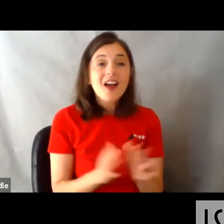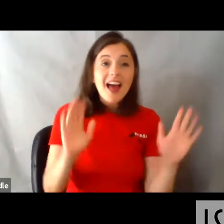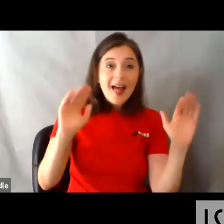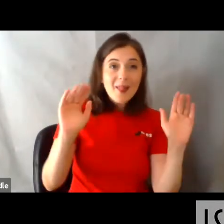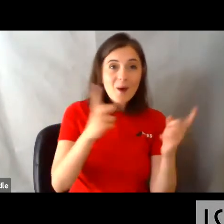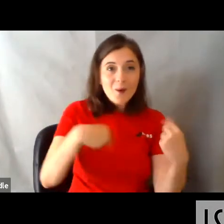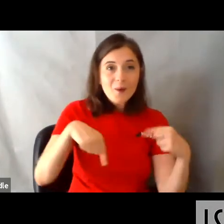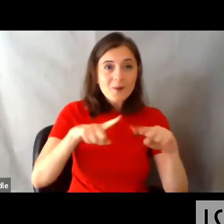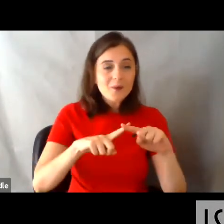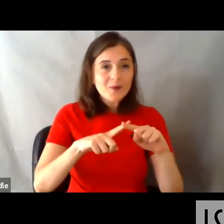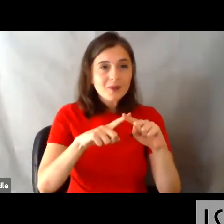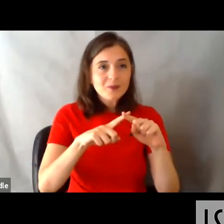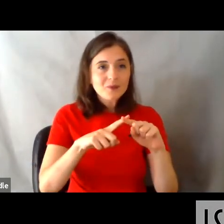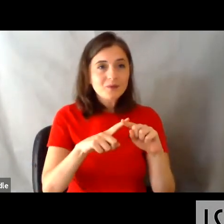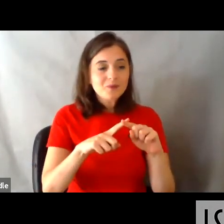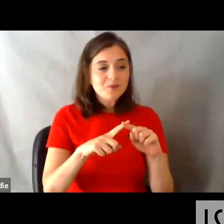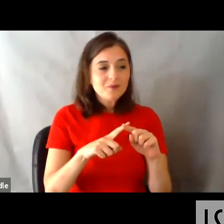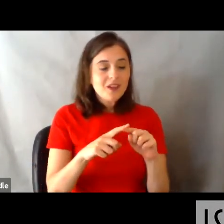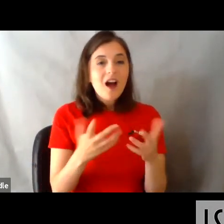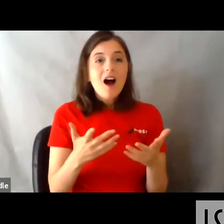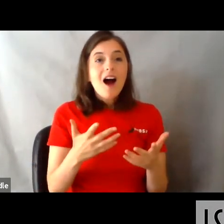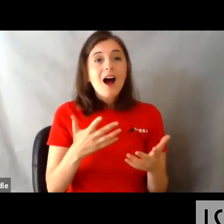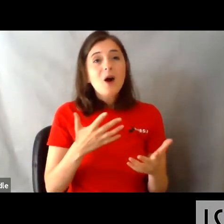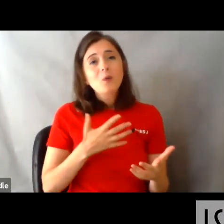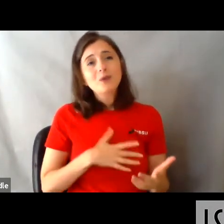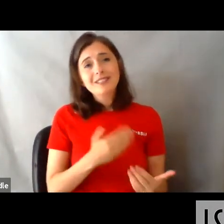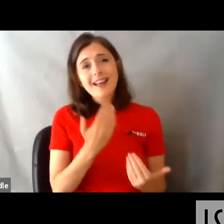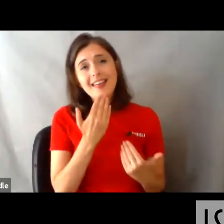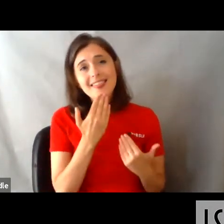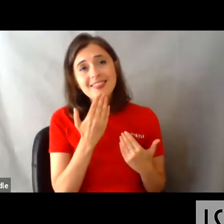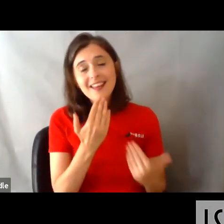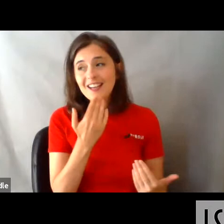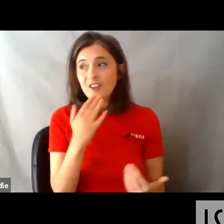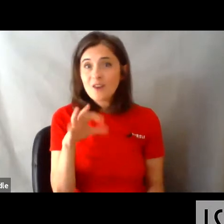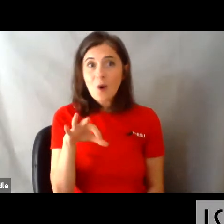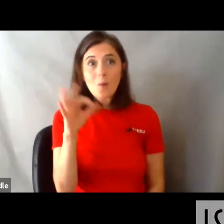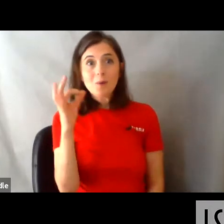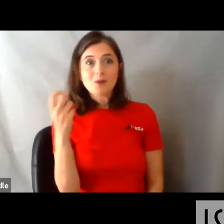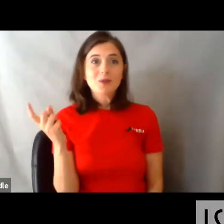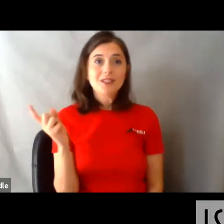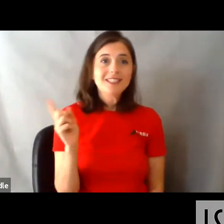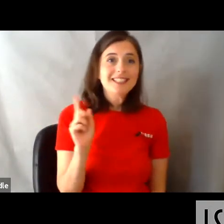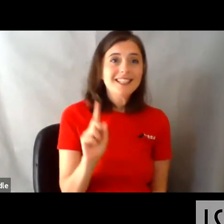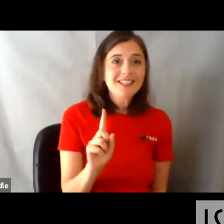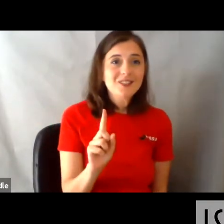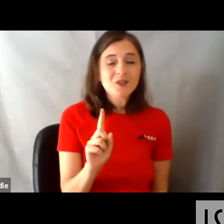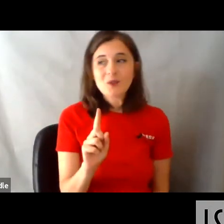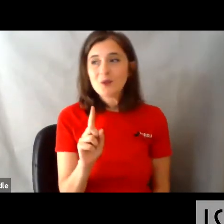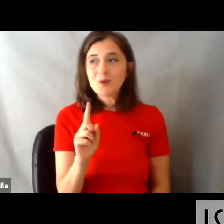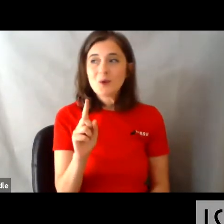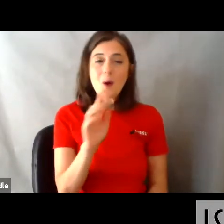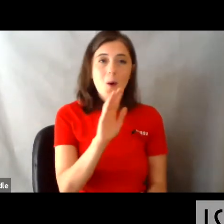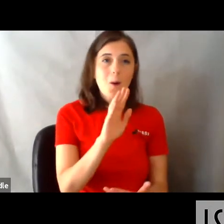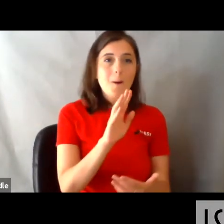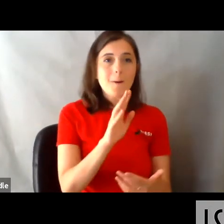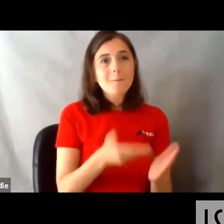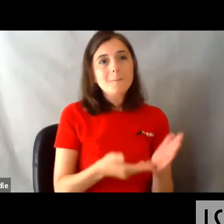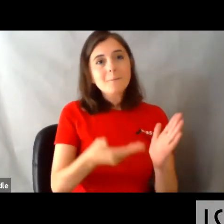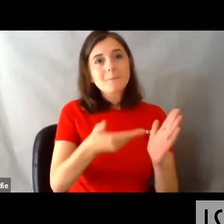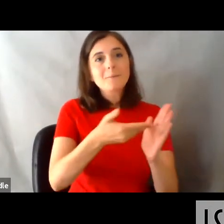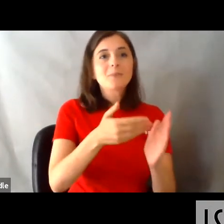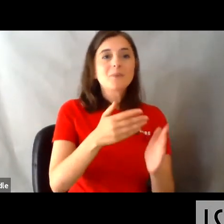everybody. I'd just like to say thank you for the opportunity to comment in poetry at tonight's launch